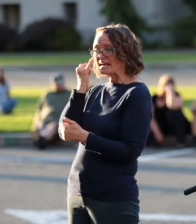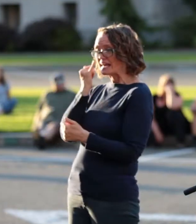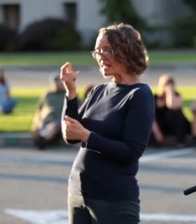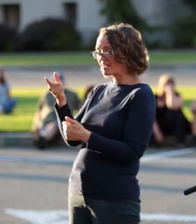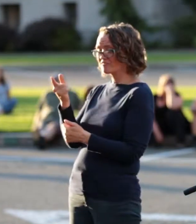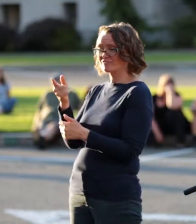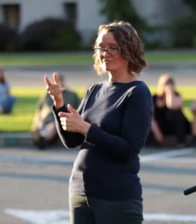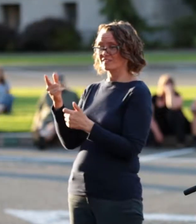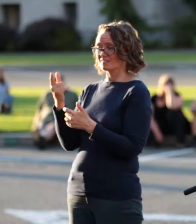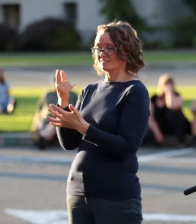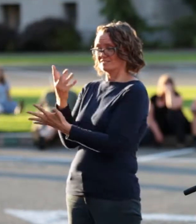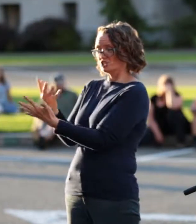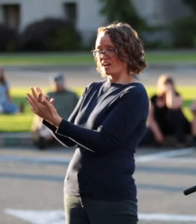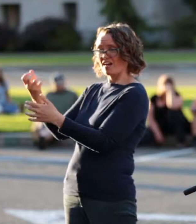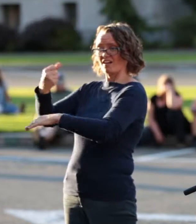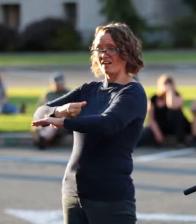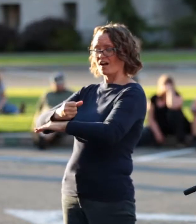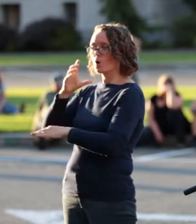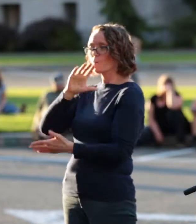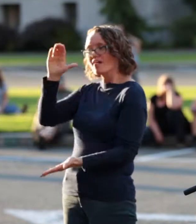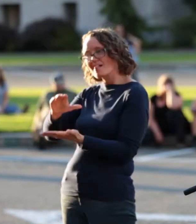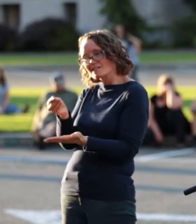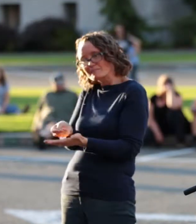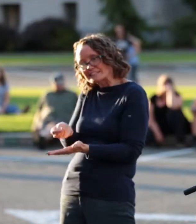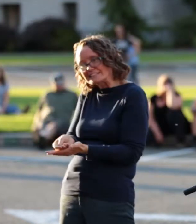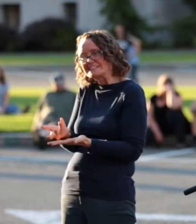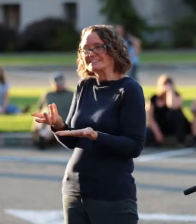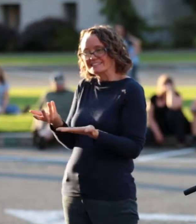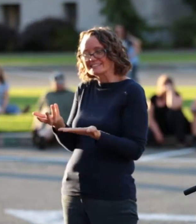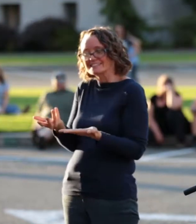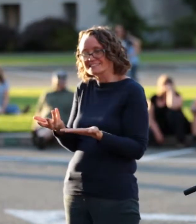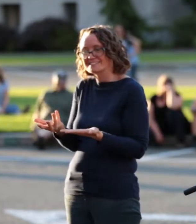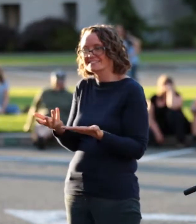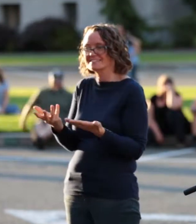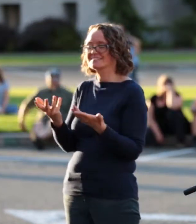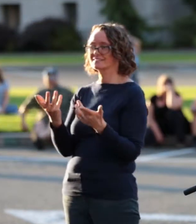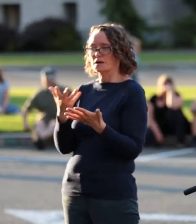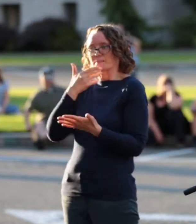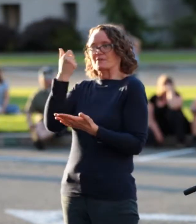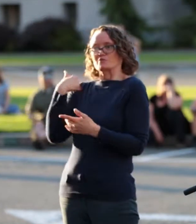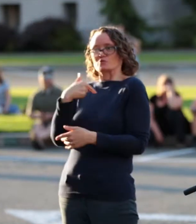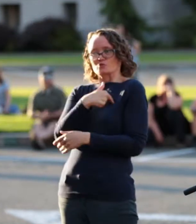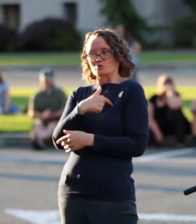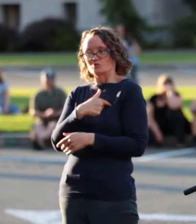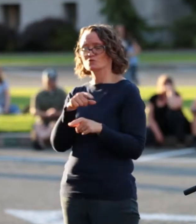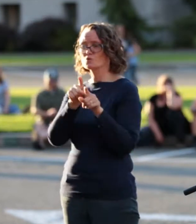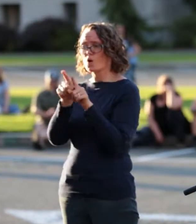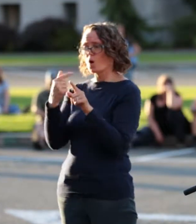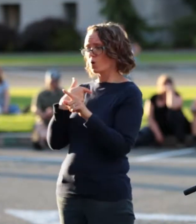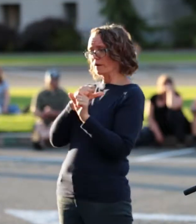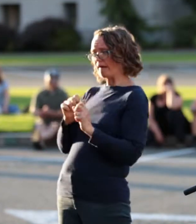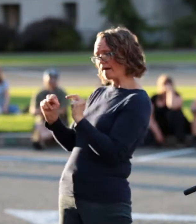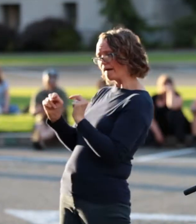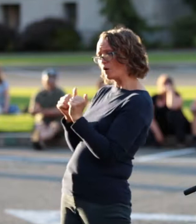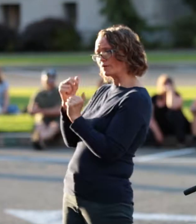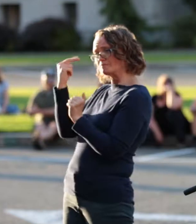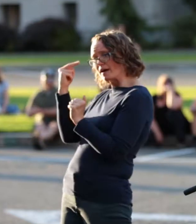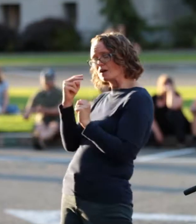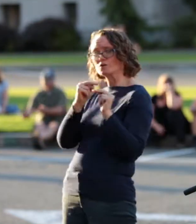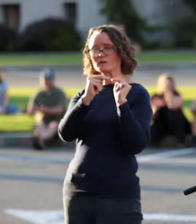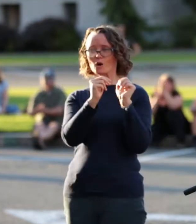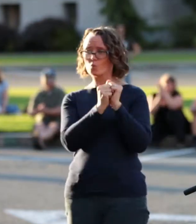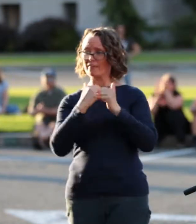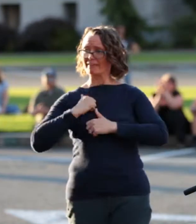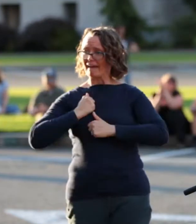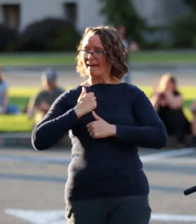The U.S. government should work with foreign governments like Canada and Mexico to establish safe and effective refugee processing